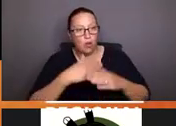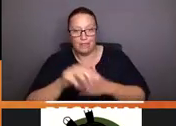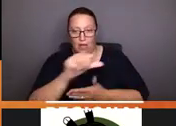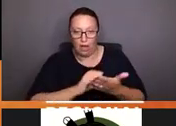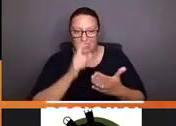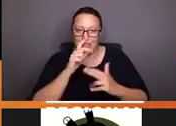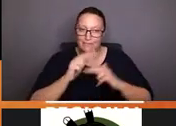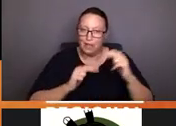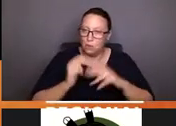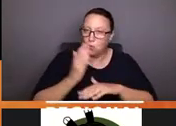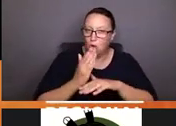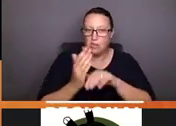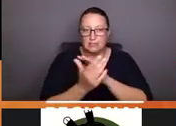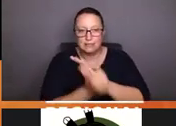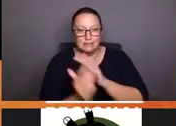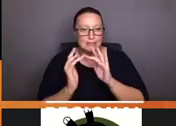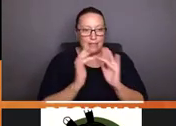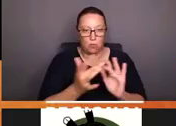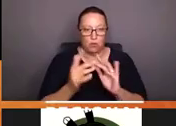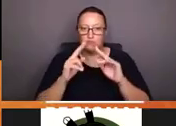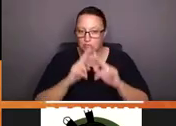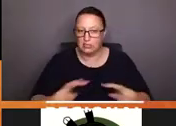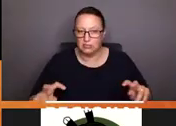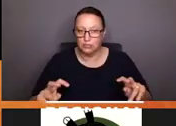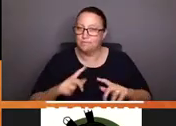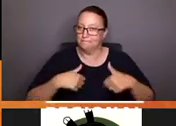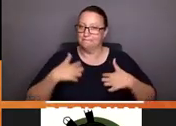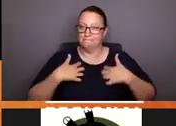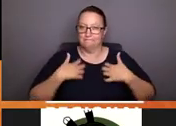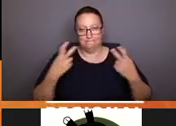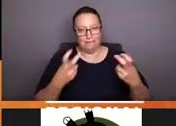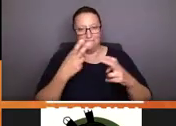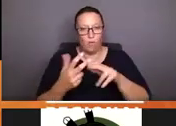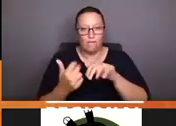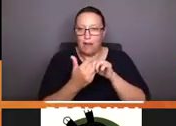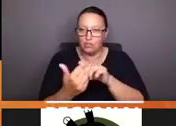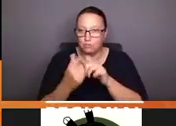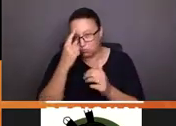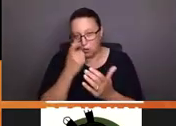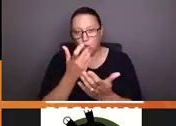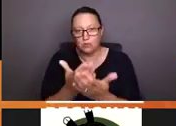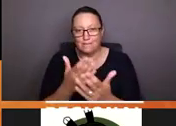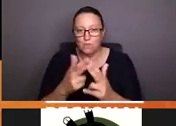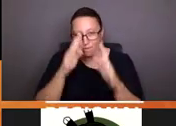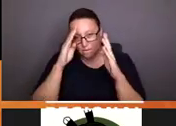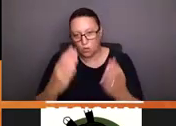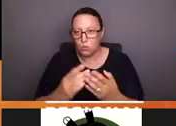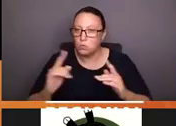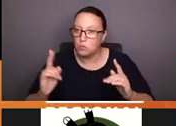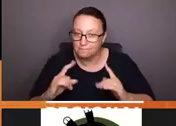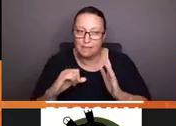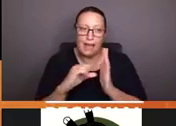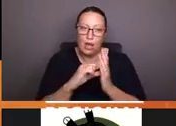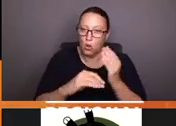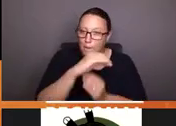research. In 2025, we're seeking fellowship proposals with a focus on economic, cultural, and/or